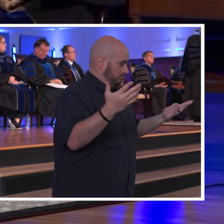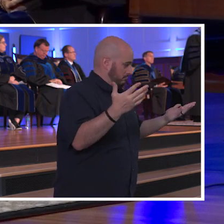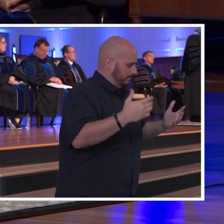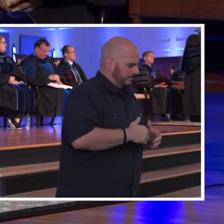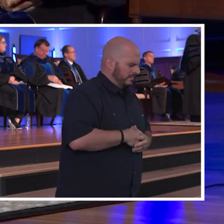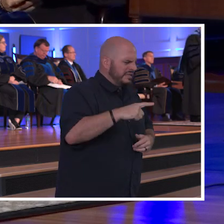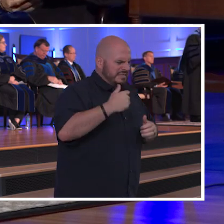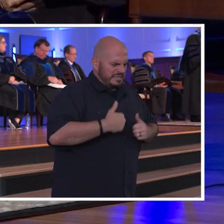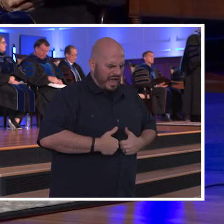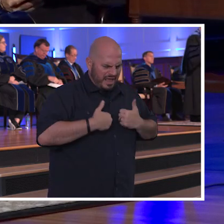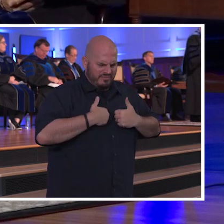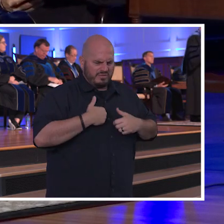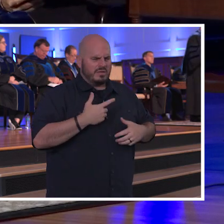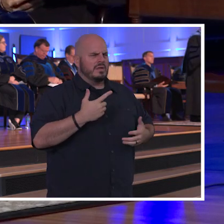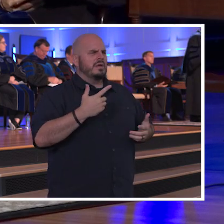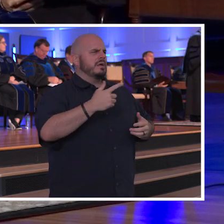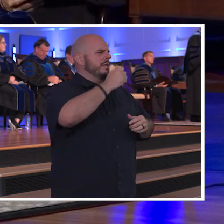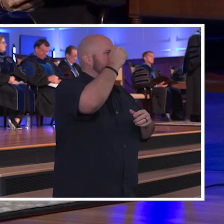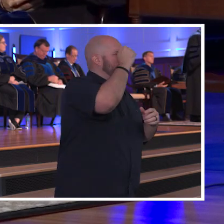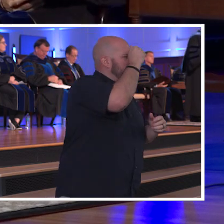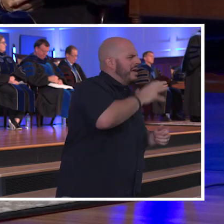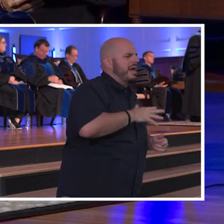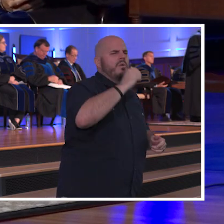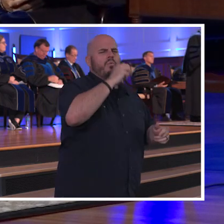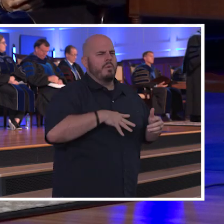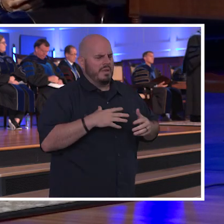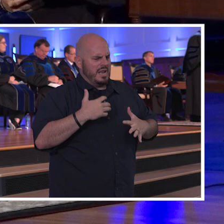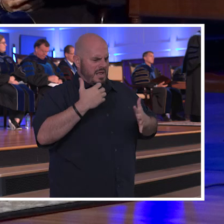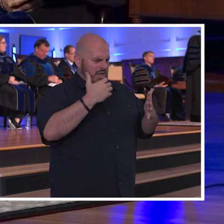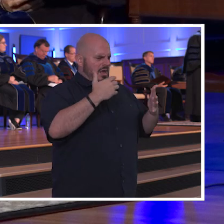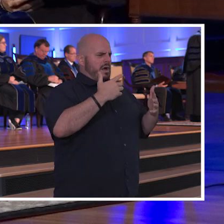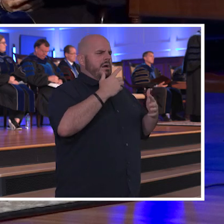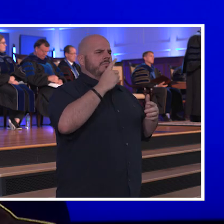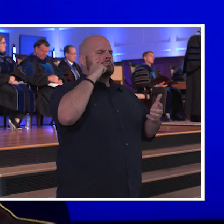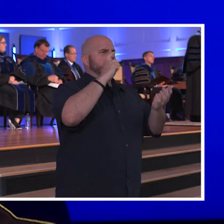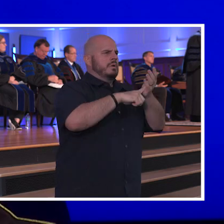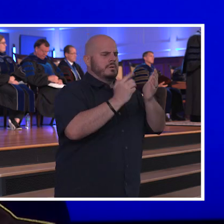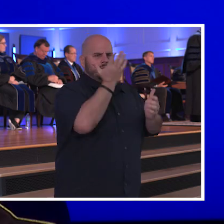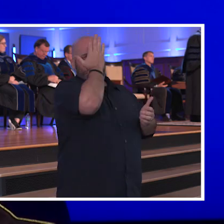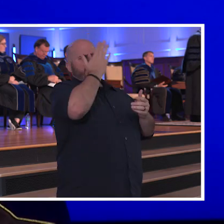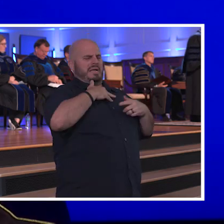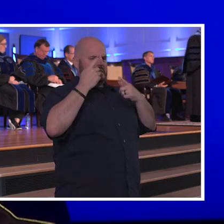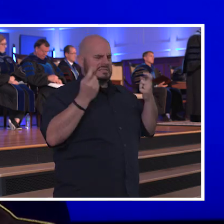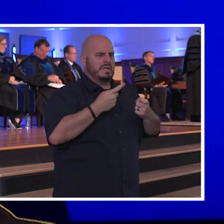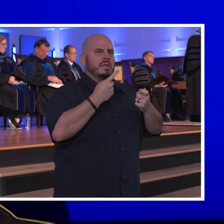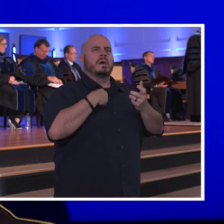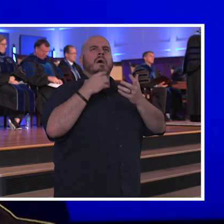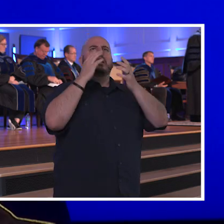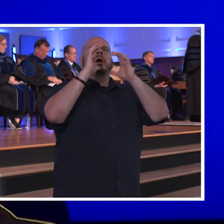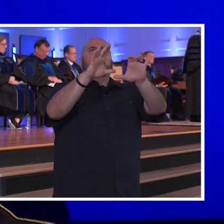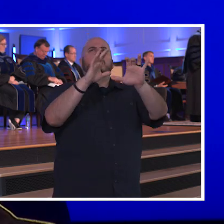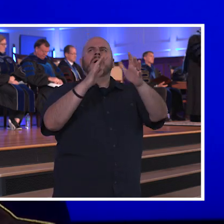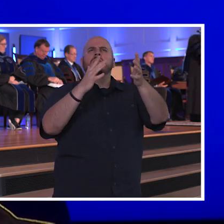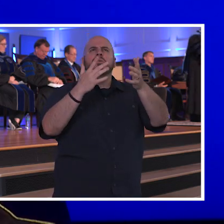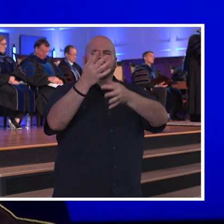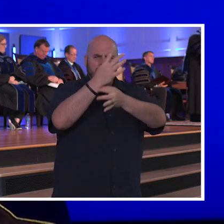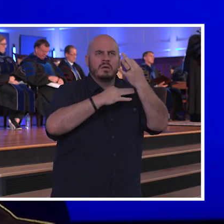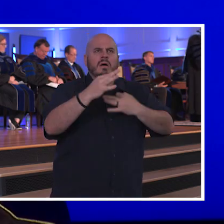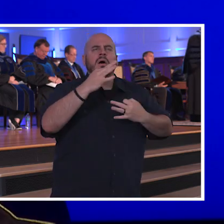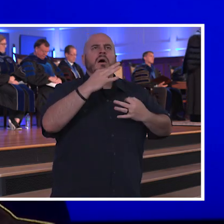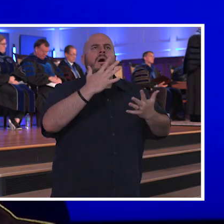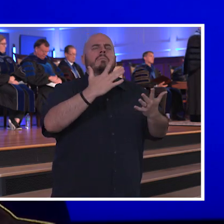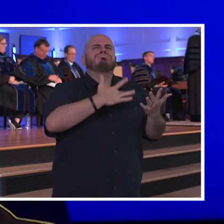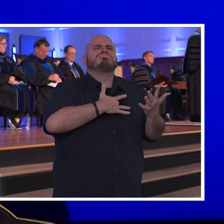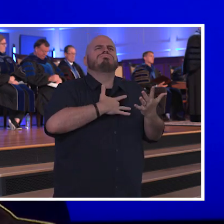of his or her sins and grieving about the evil on earth. Then he or she receives the Lord's forgiveness and